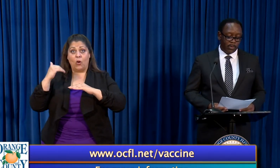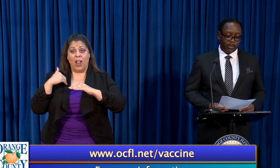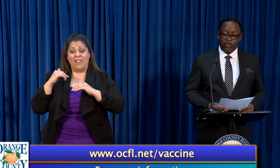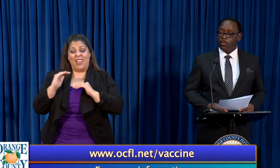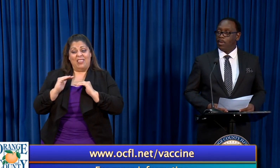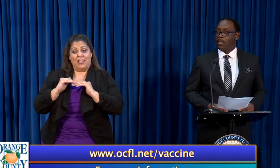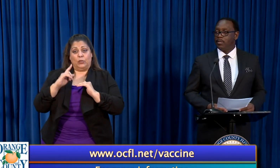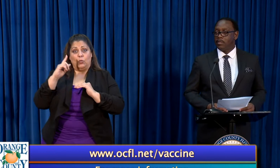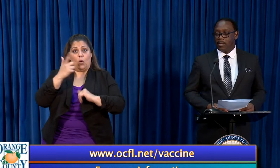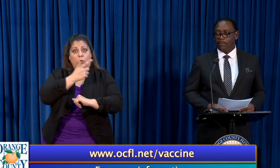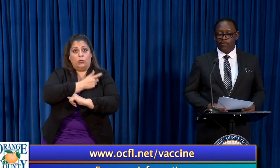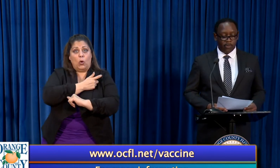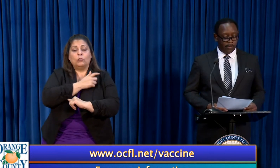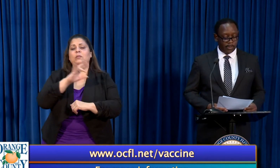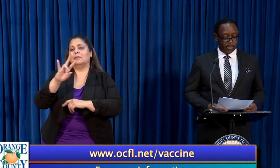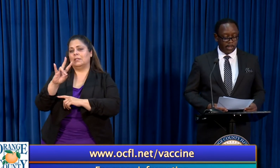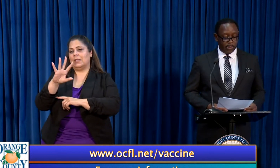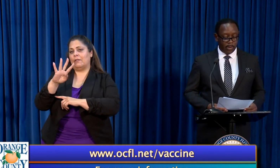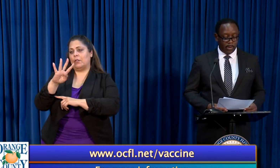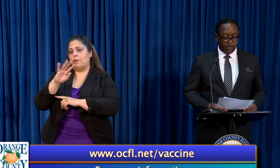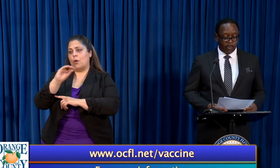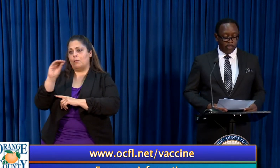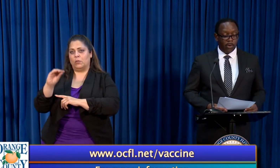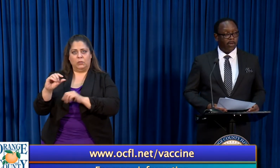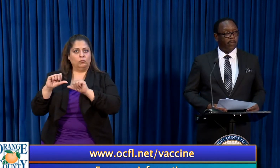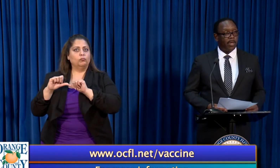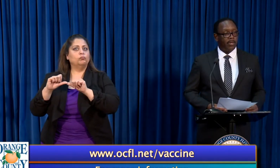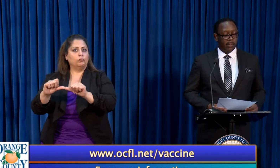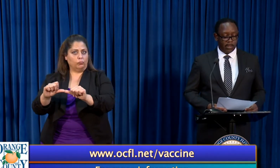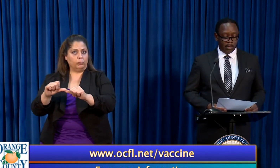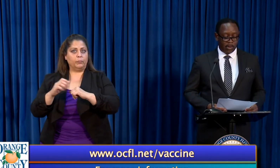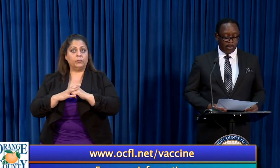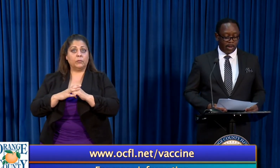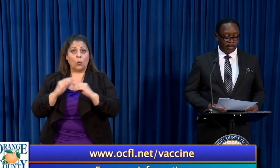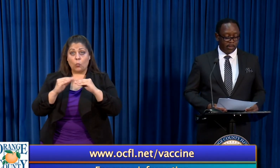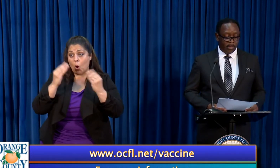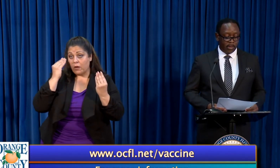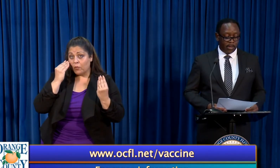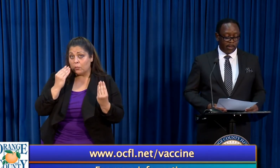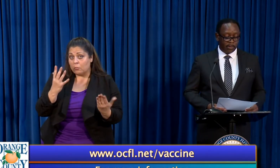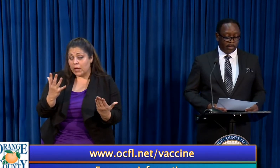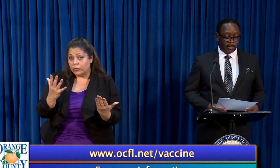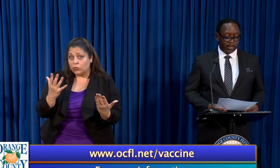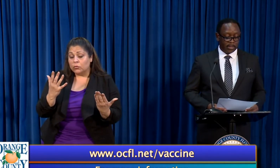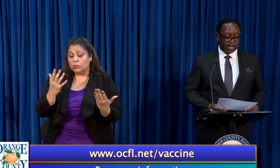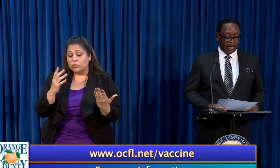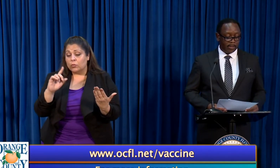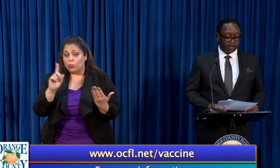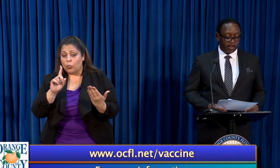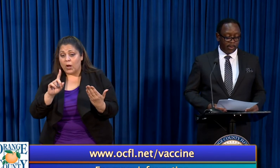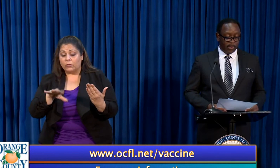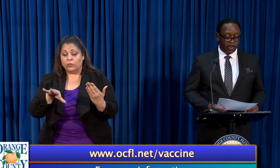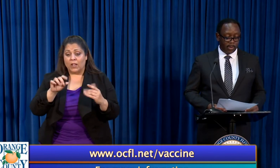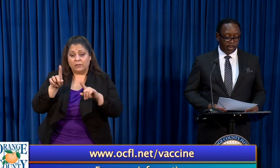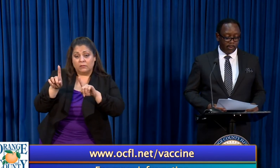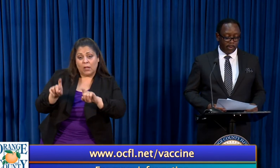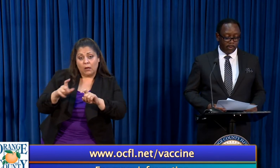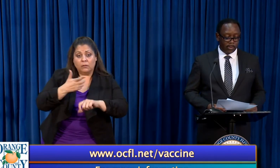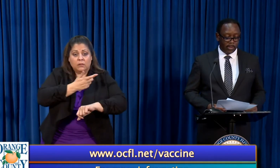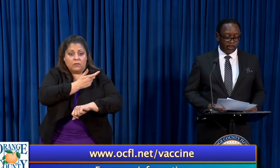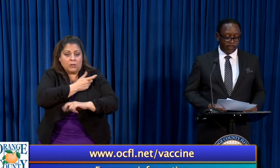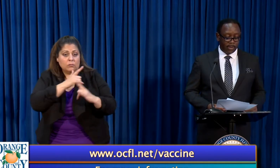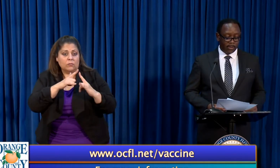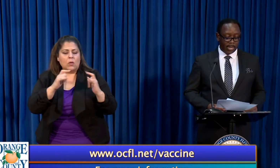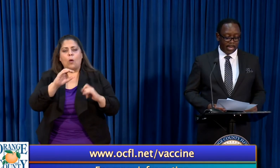more doses remains at 74%. For more information on our testing sites, etc., you can go to